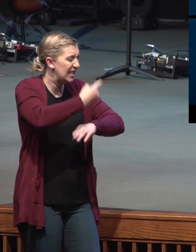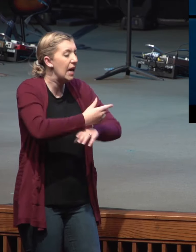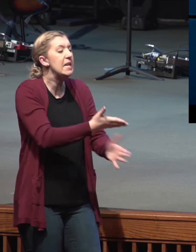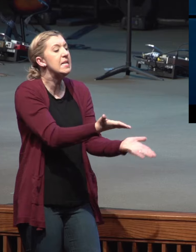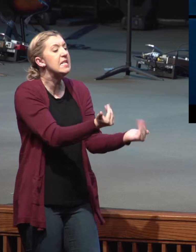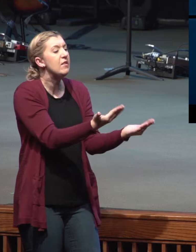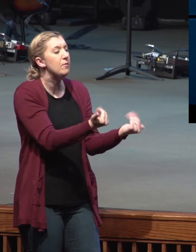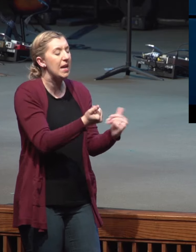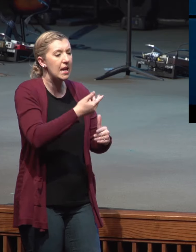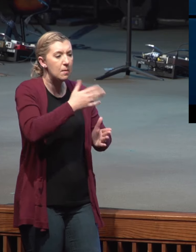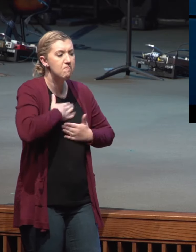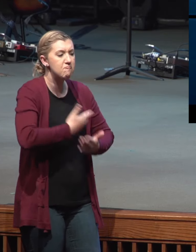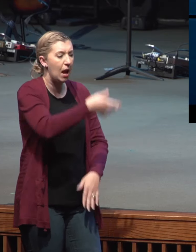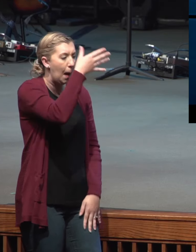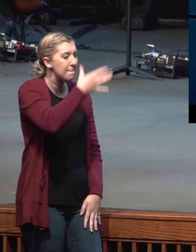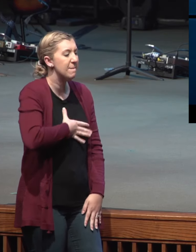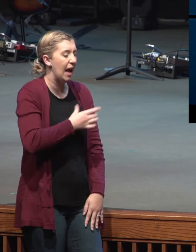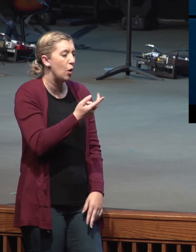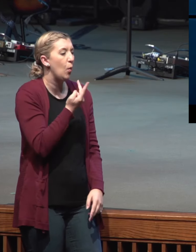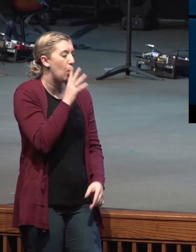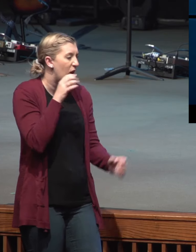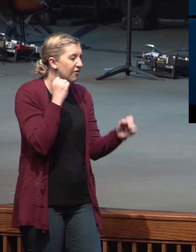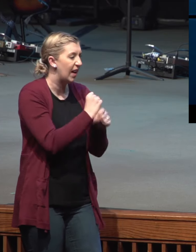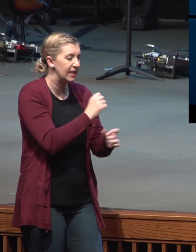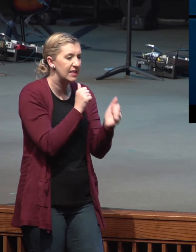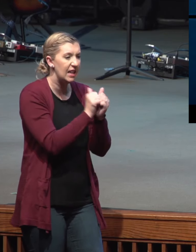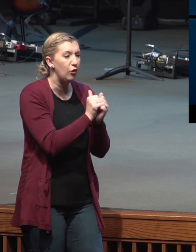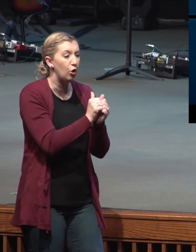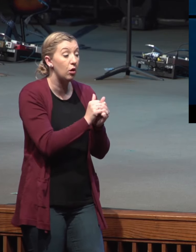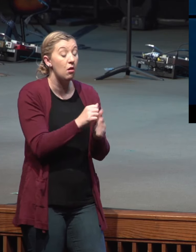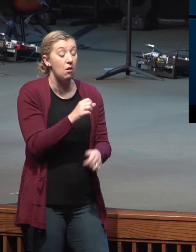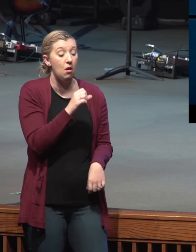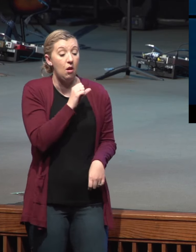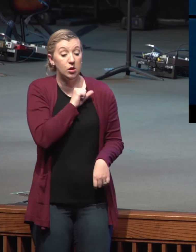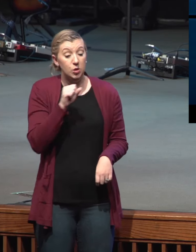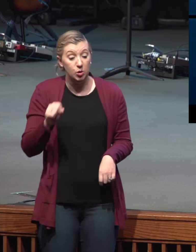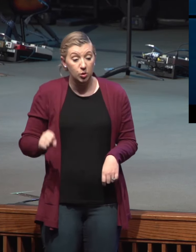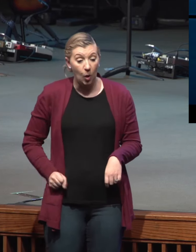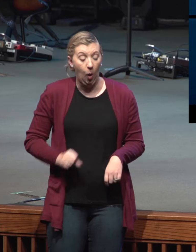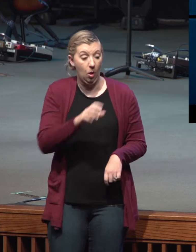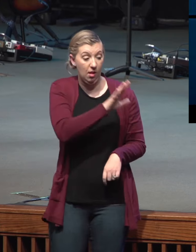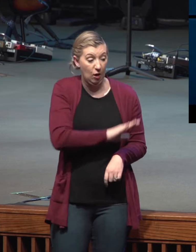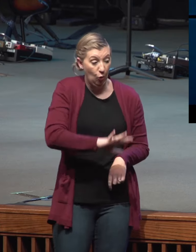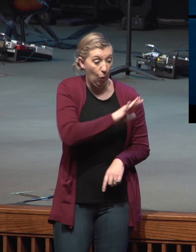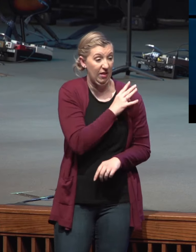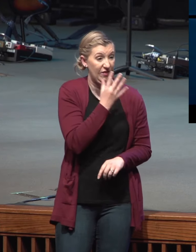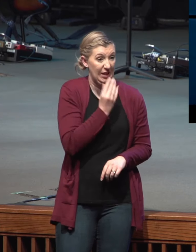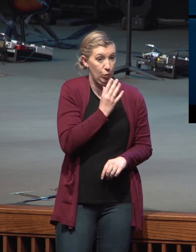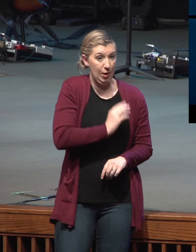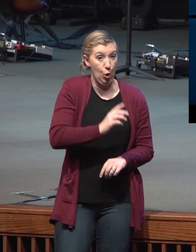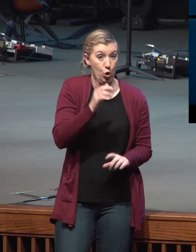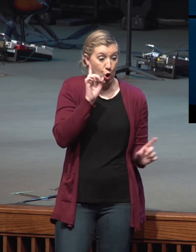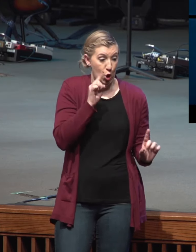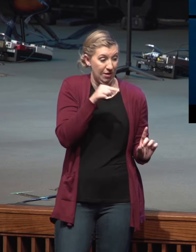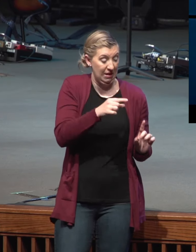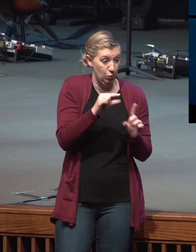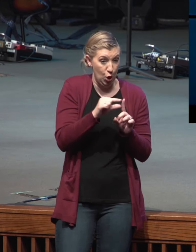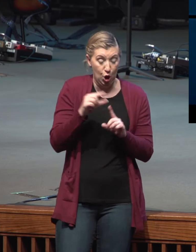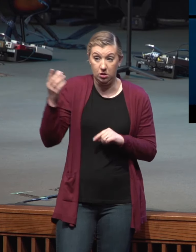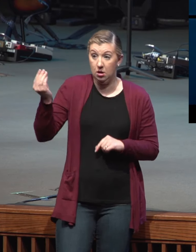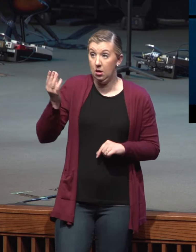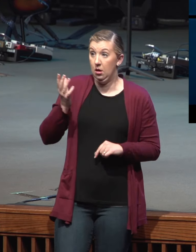a man that we may fight together. When Saul and all Israel heard these words of the Philistines,